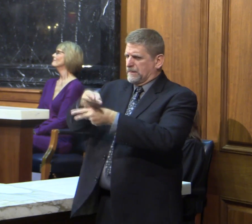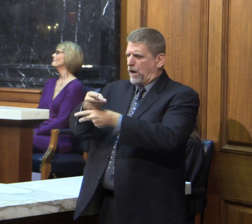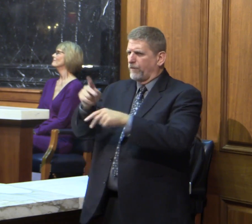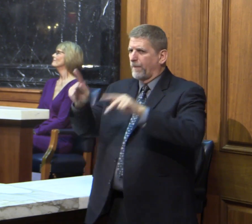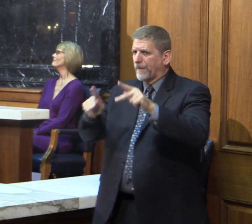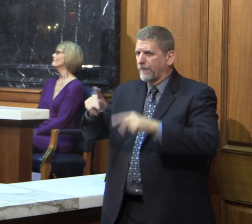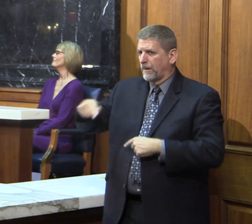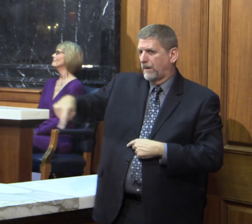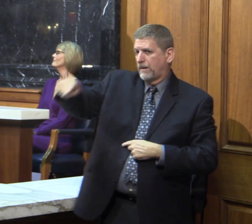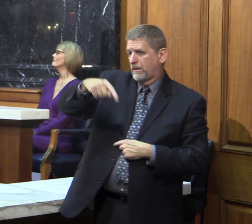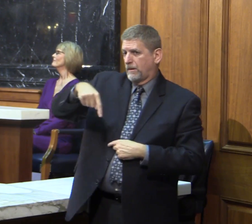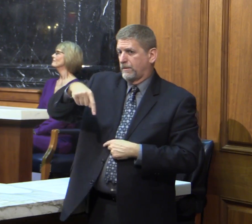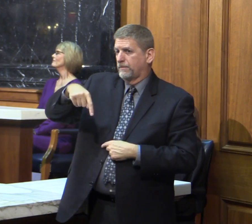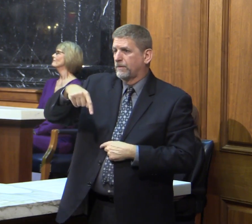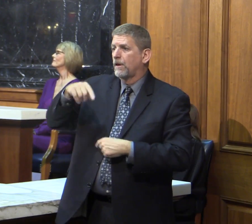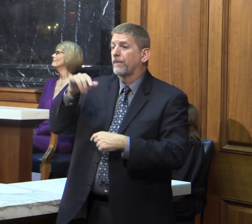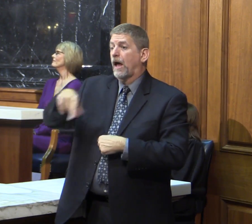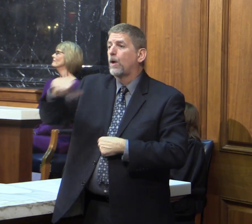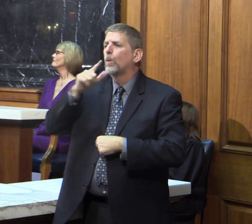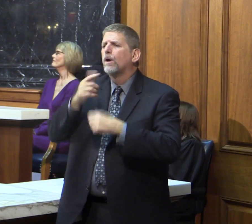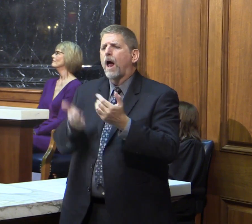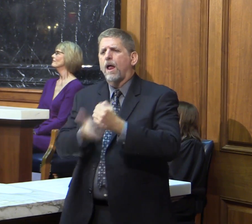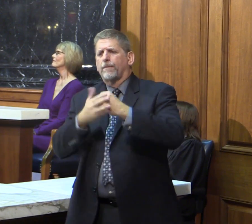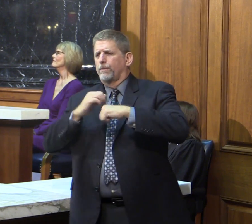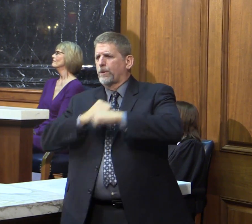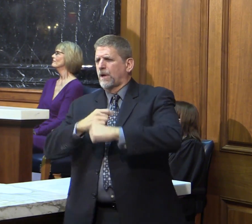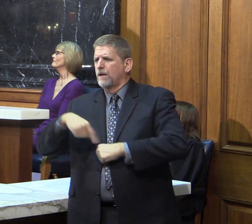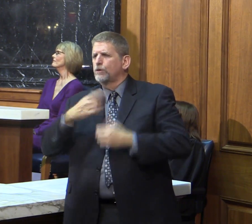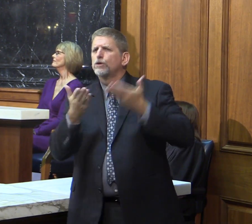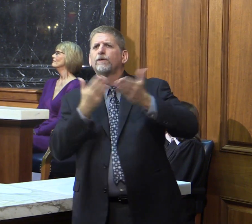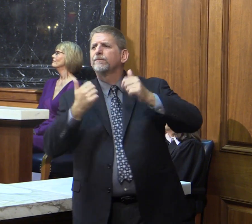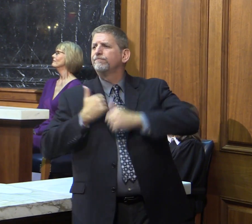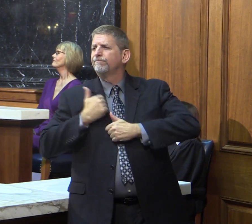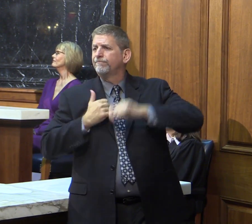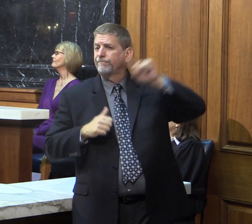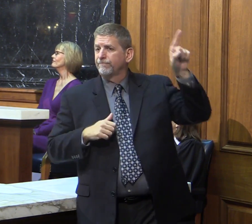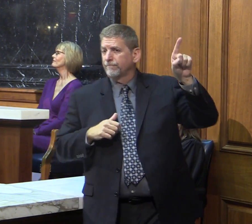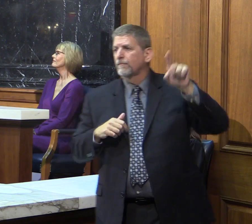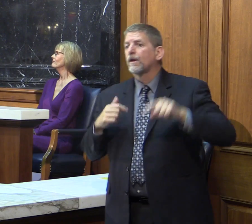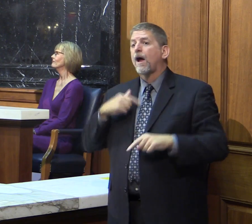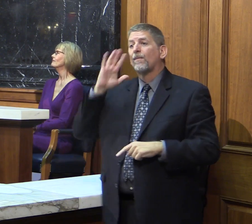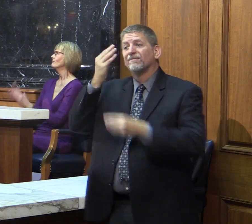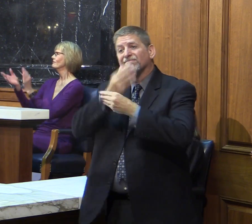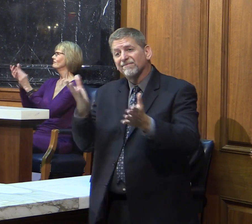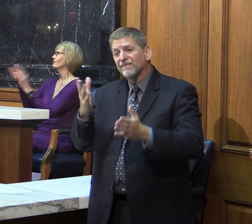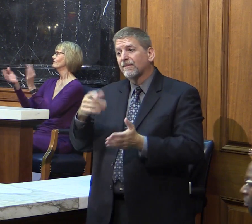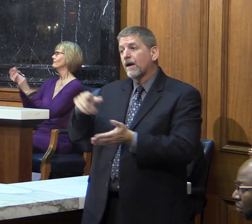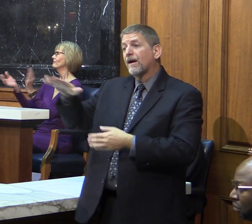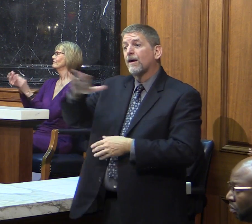and protect us. So we're going to give a well-deserved pay raise to the Indiana State Police.